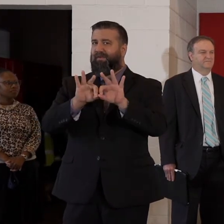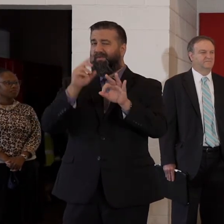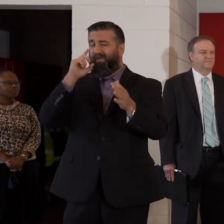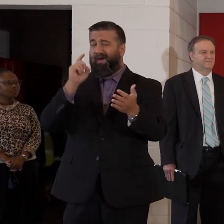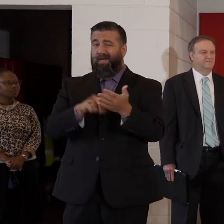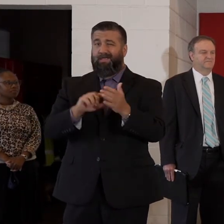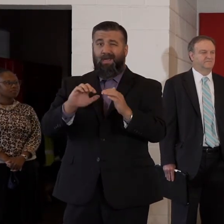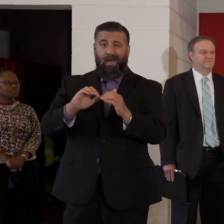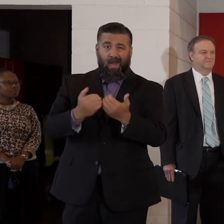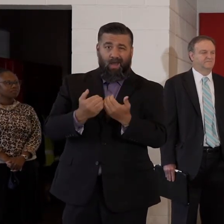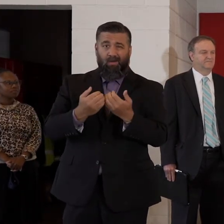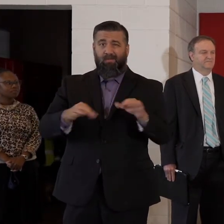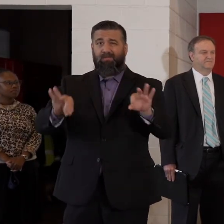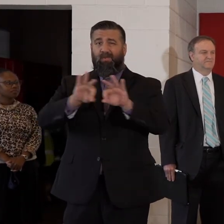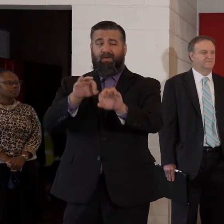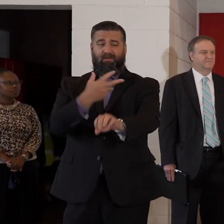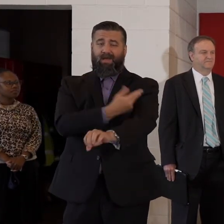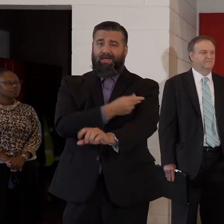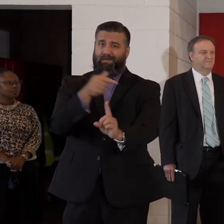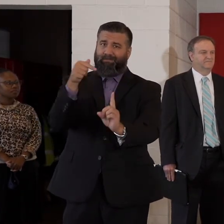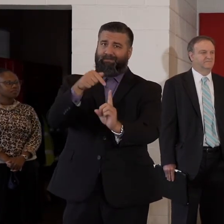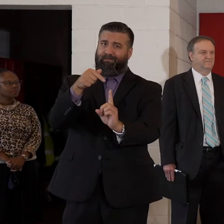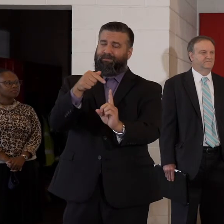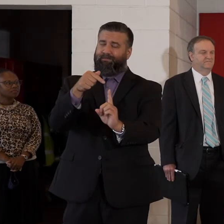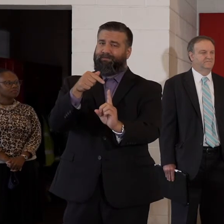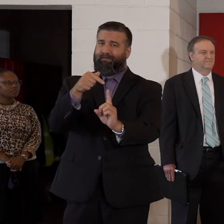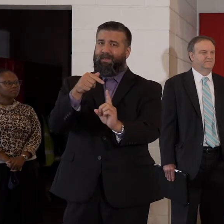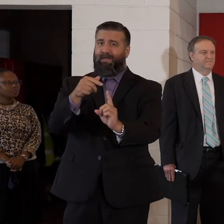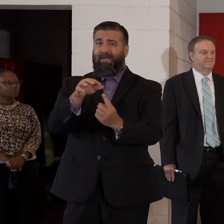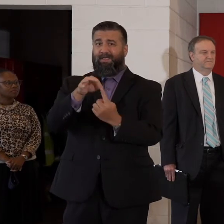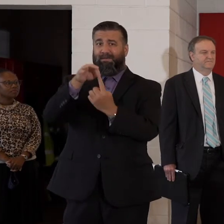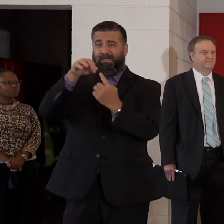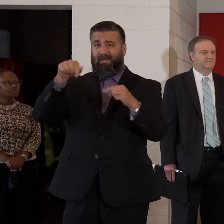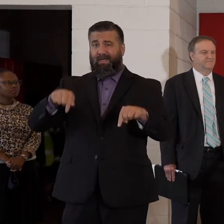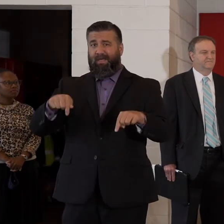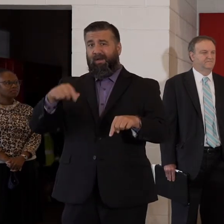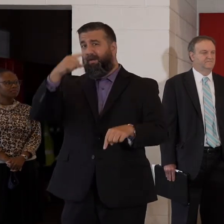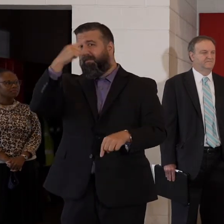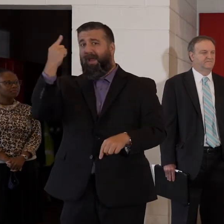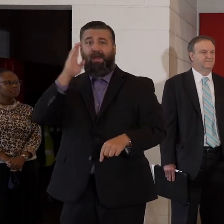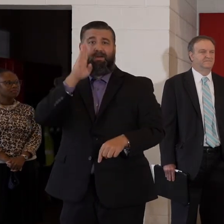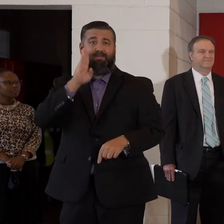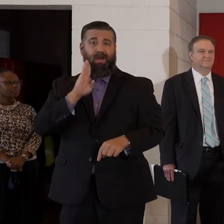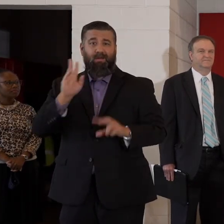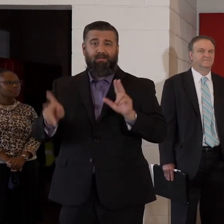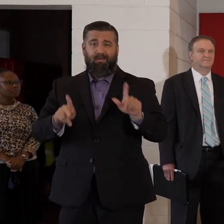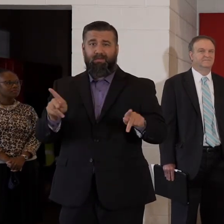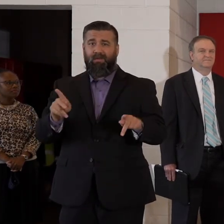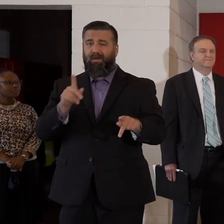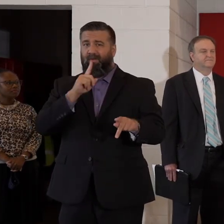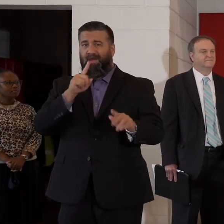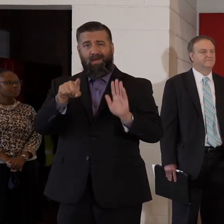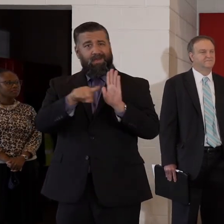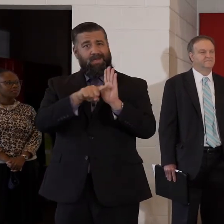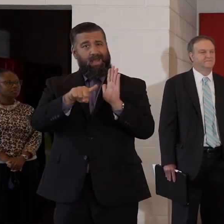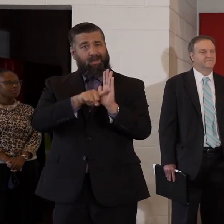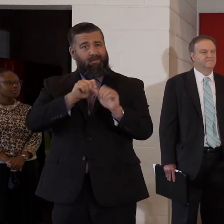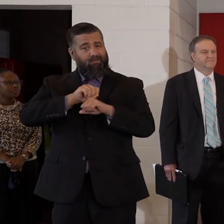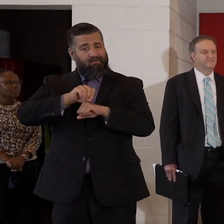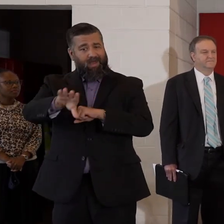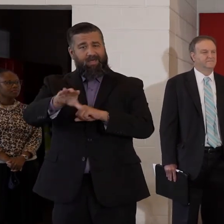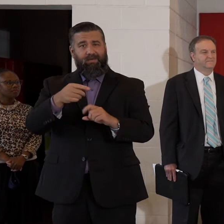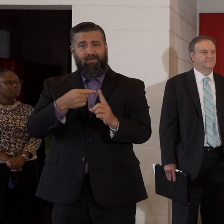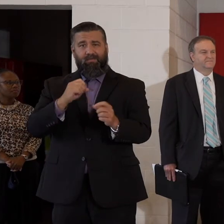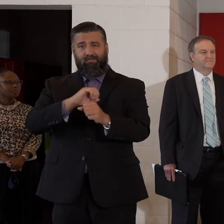important vaccinations are, particularly in my community. Black and brown people are absolutely negatively affected by